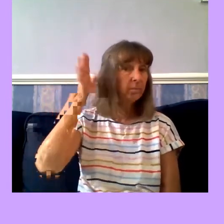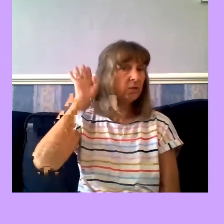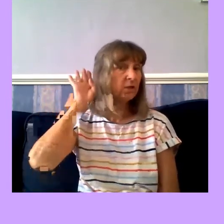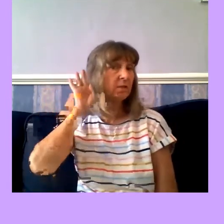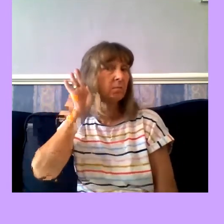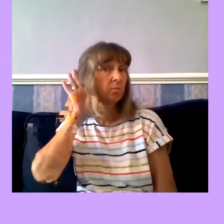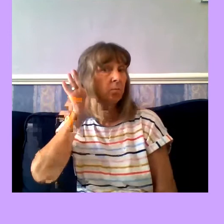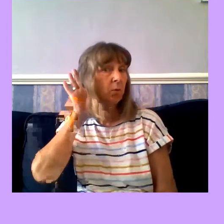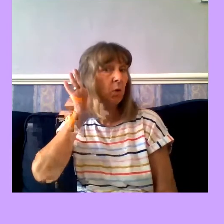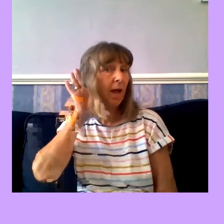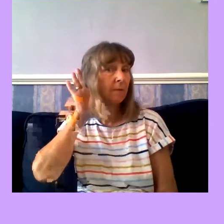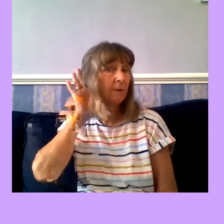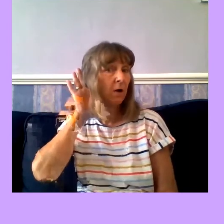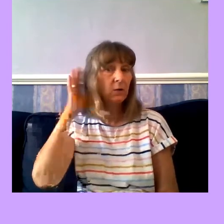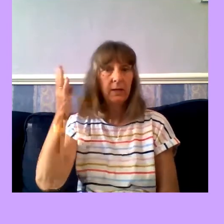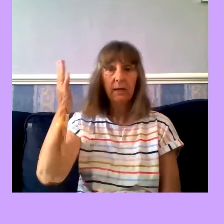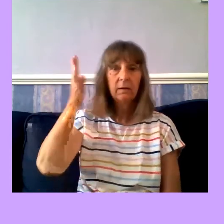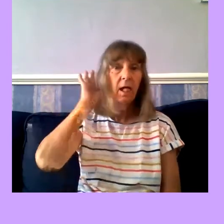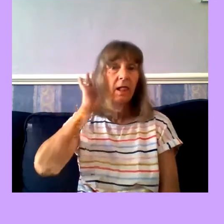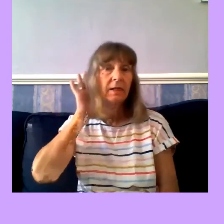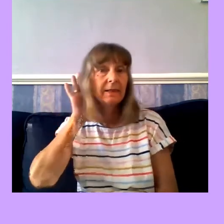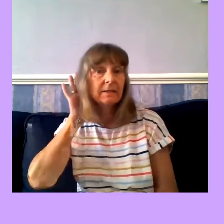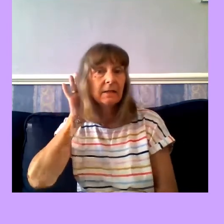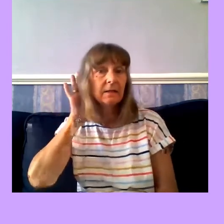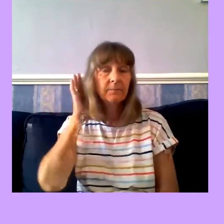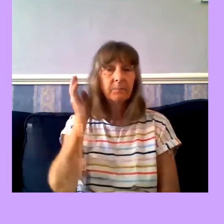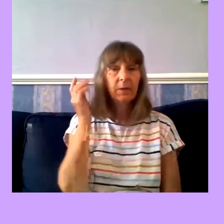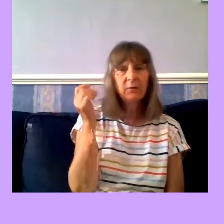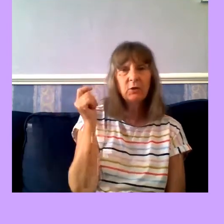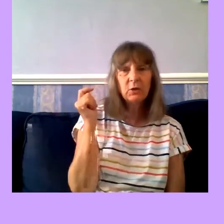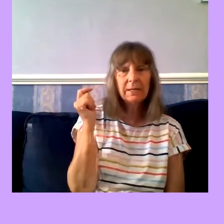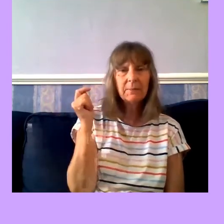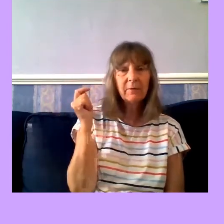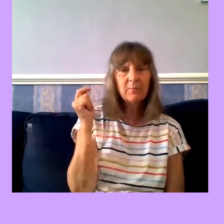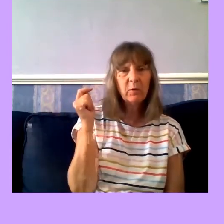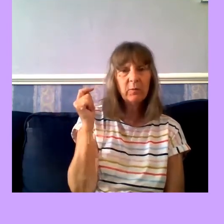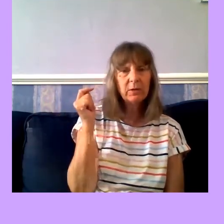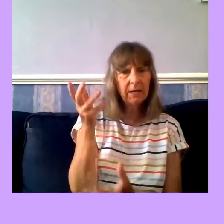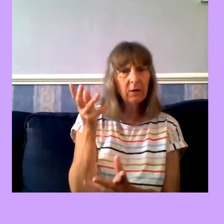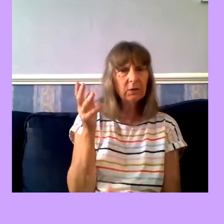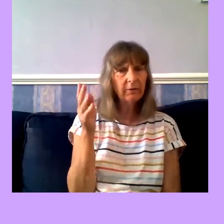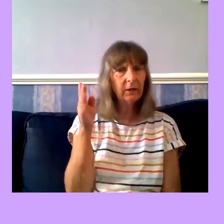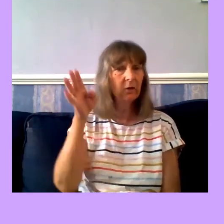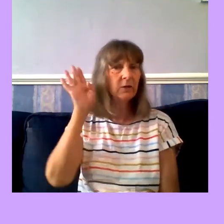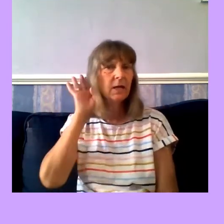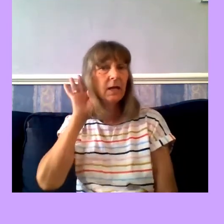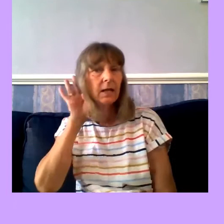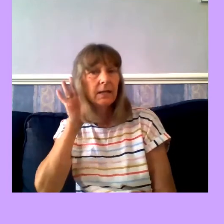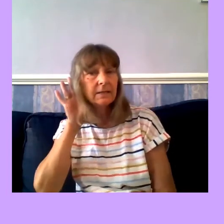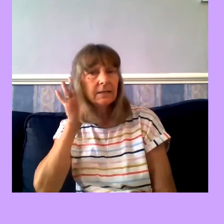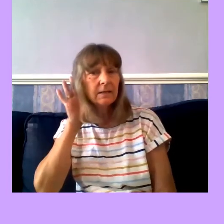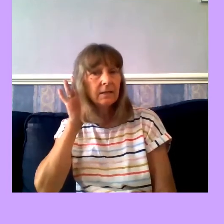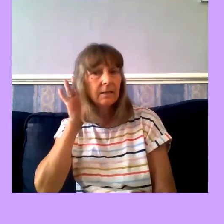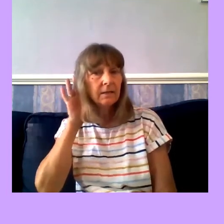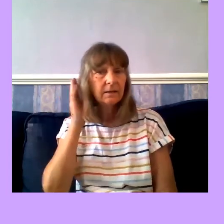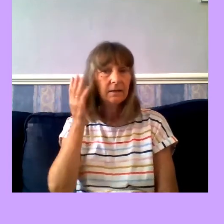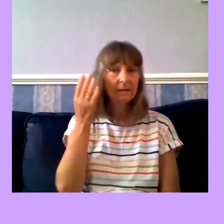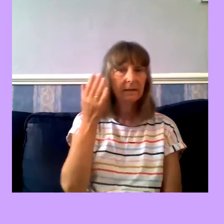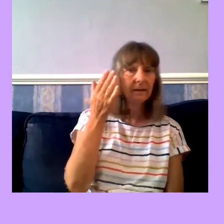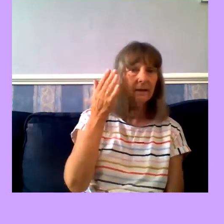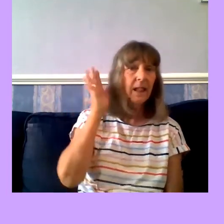or just put your hand behind your ear, listen. If you do a little bit of movement, it looks really good. Listen,